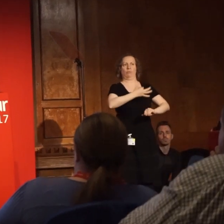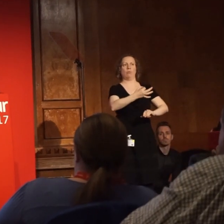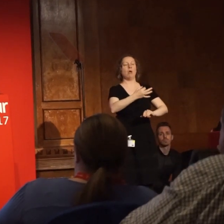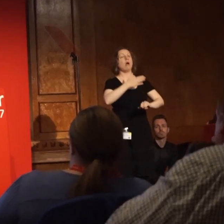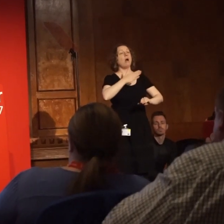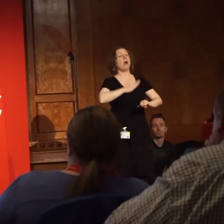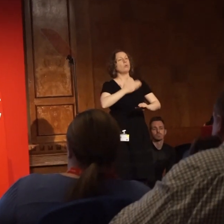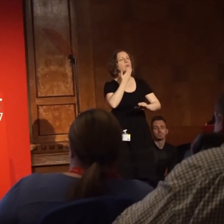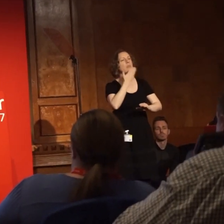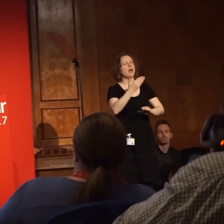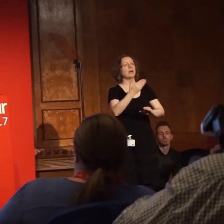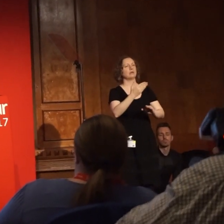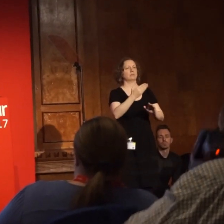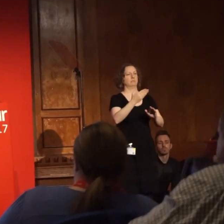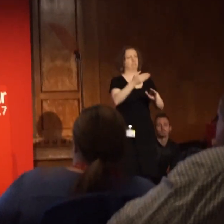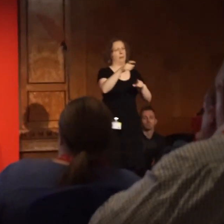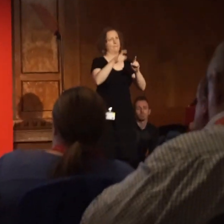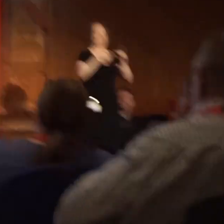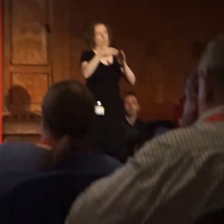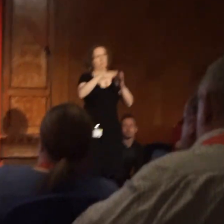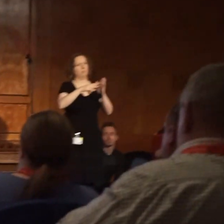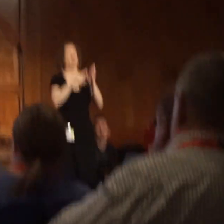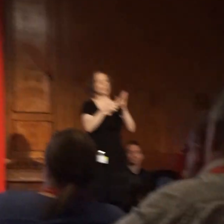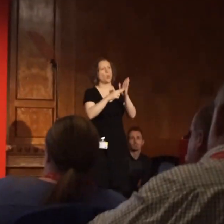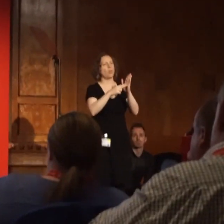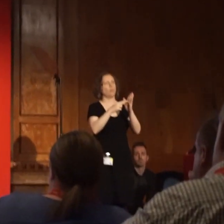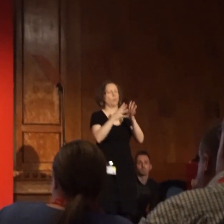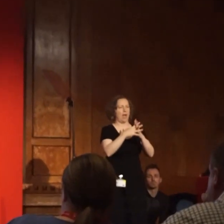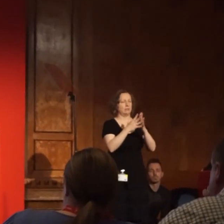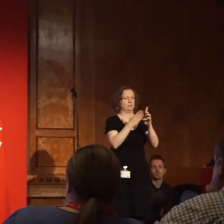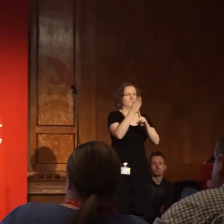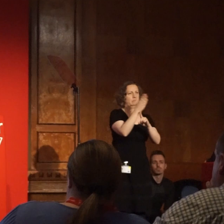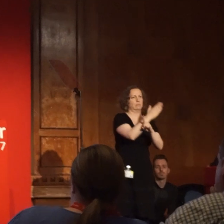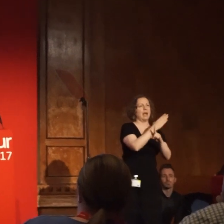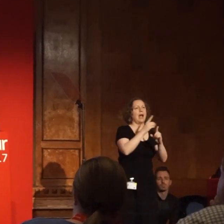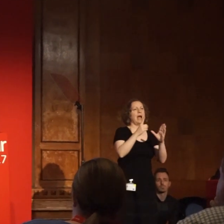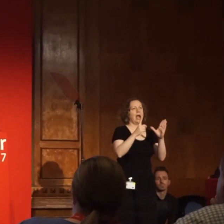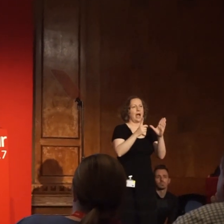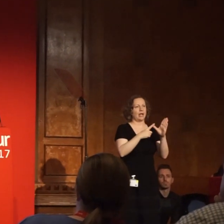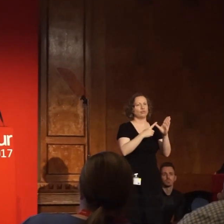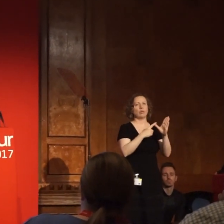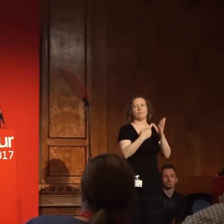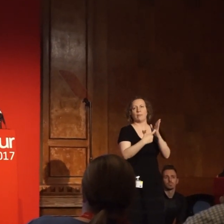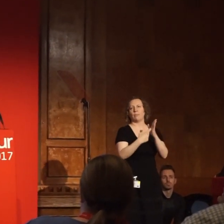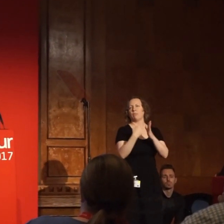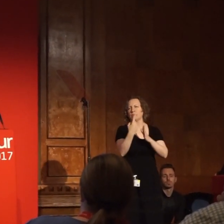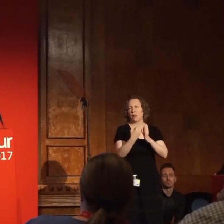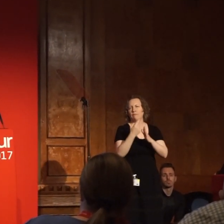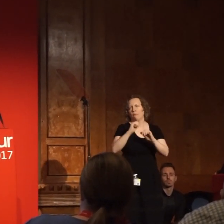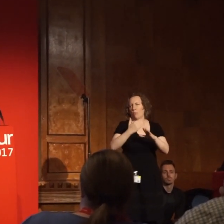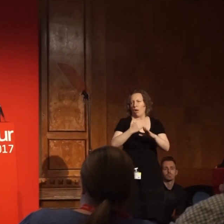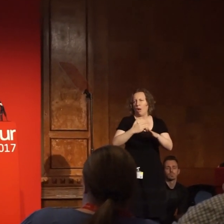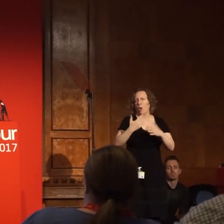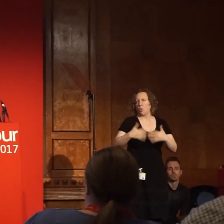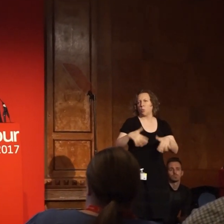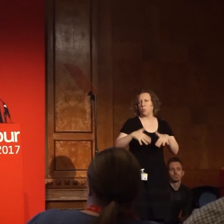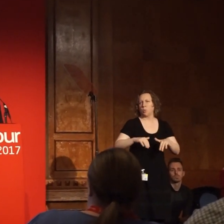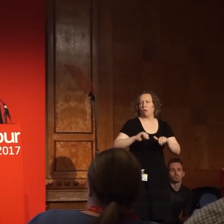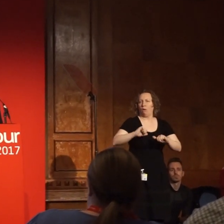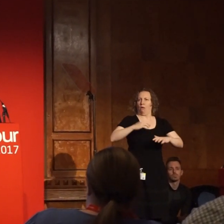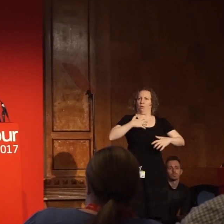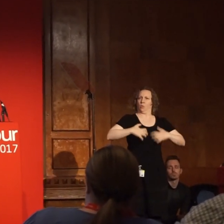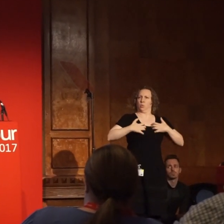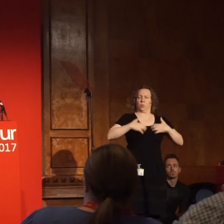team. Those around the Shadow Cabinet, Angela Rayner, Shadow Education Secretary, fantastic work she does. That spirit